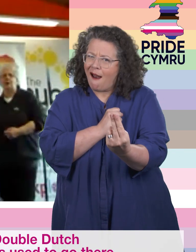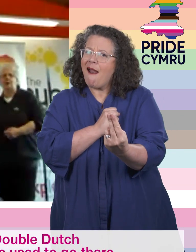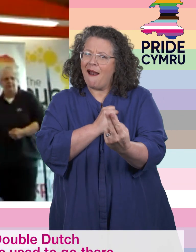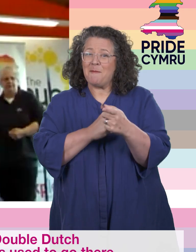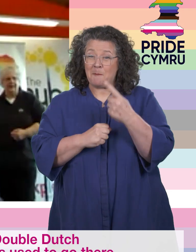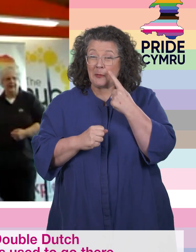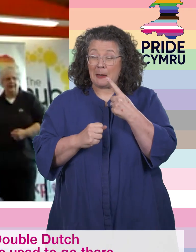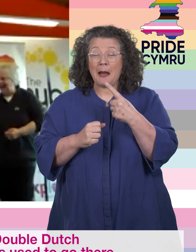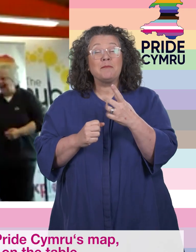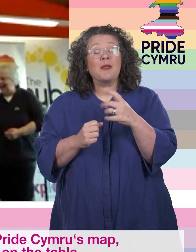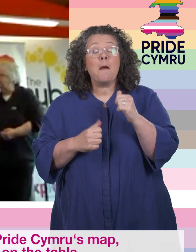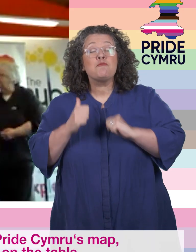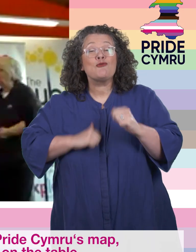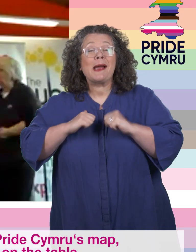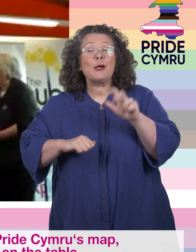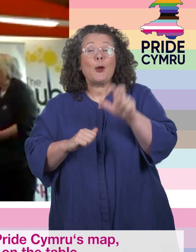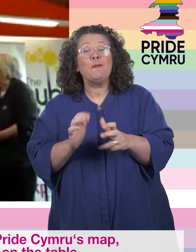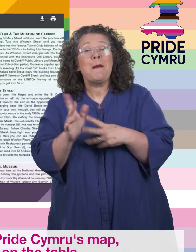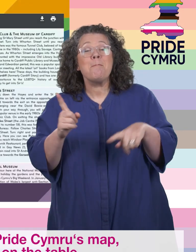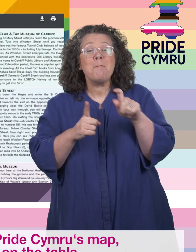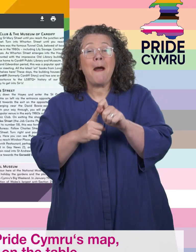used to go there. And